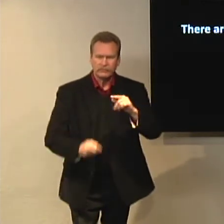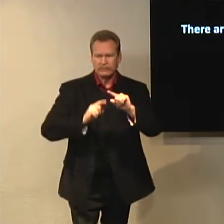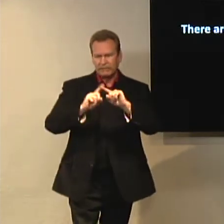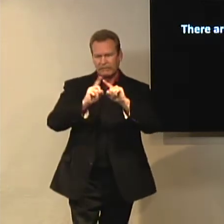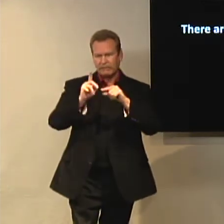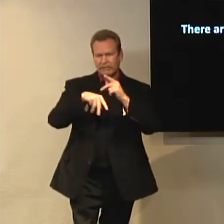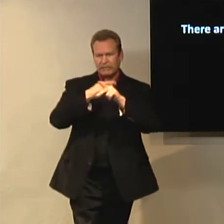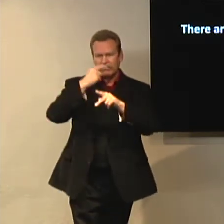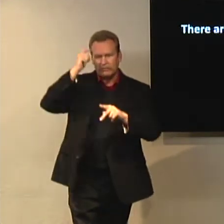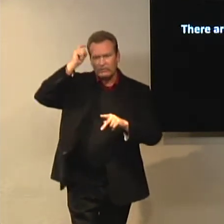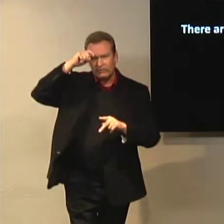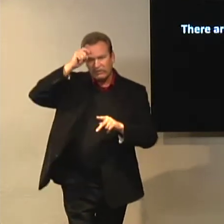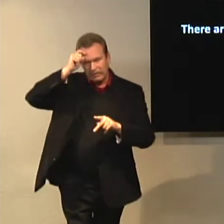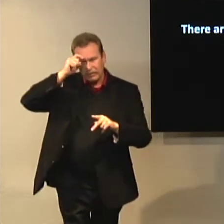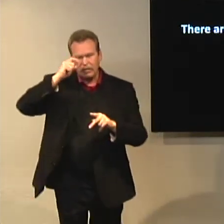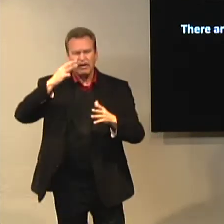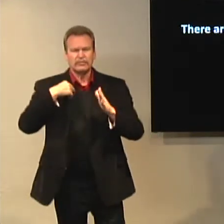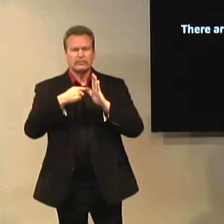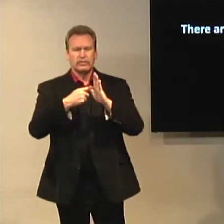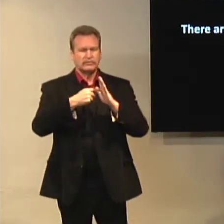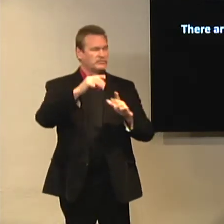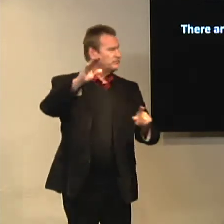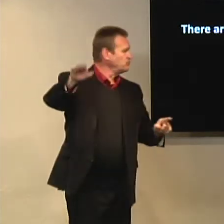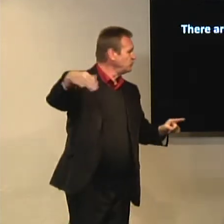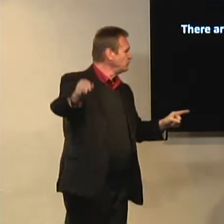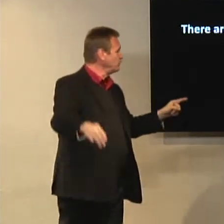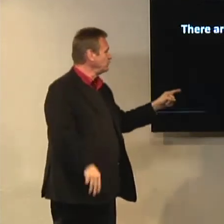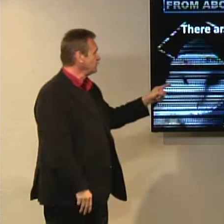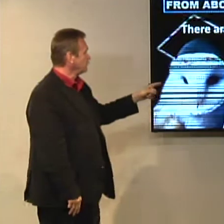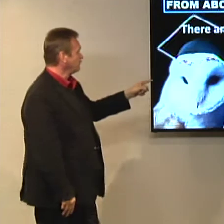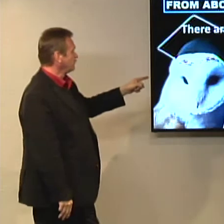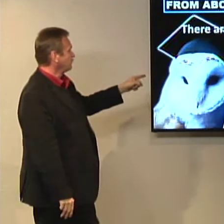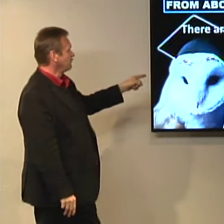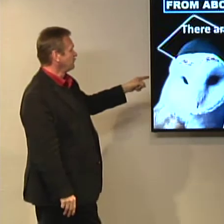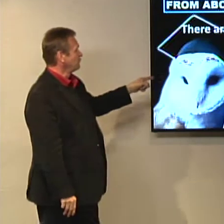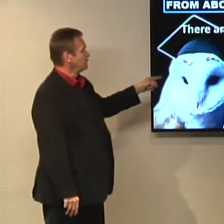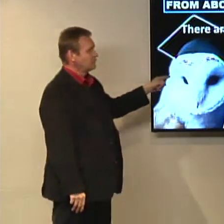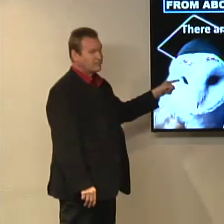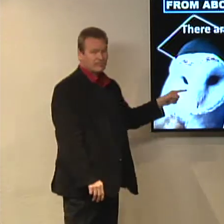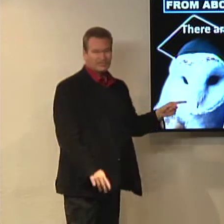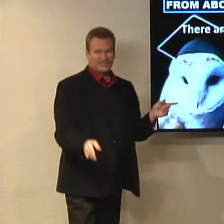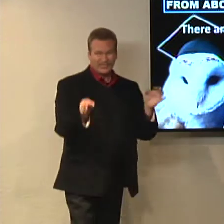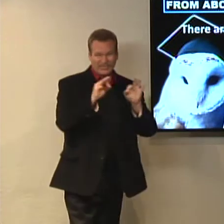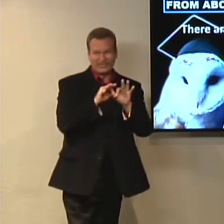And so there's different kinds of wisdom, and I'm going to go ahead and show this morning.